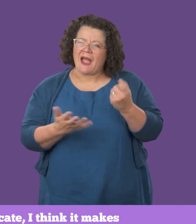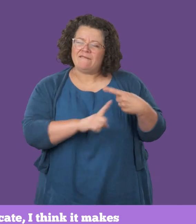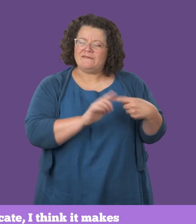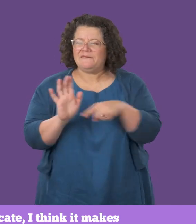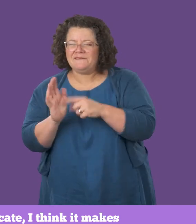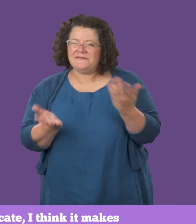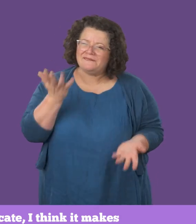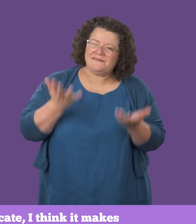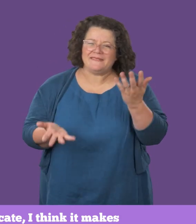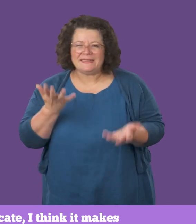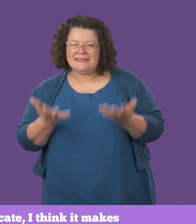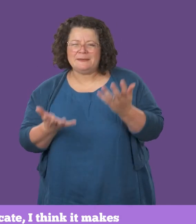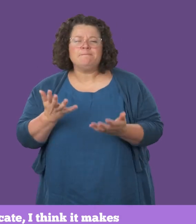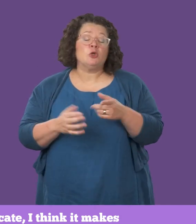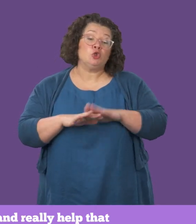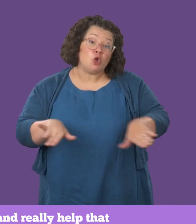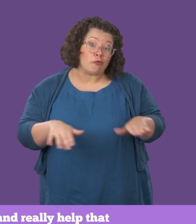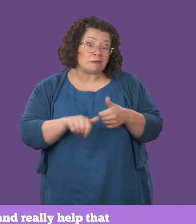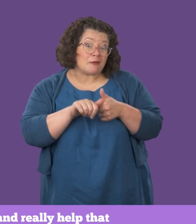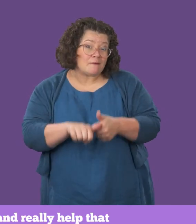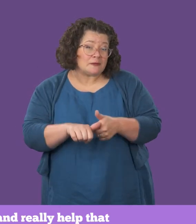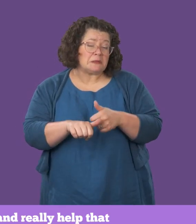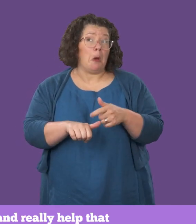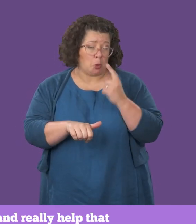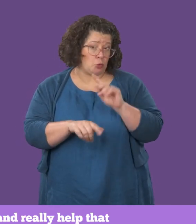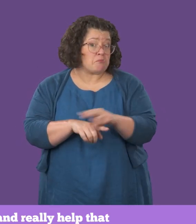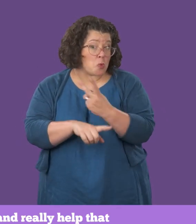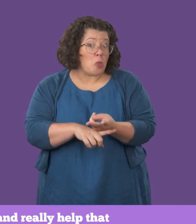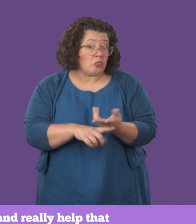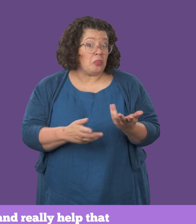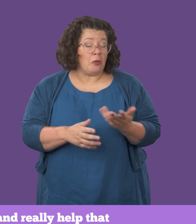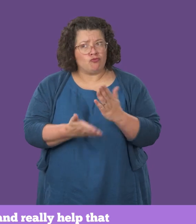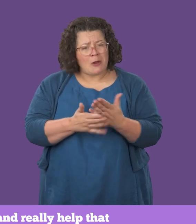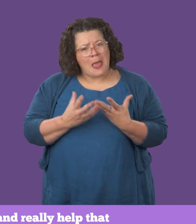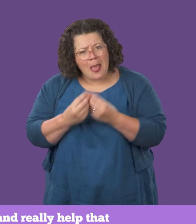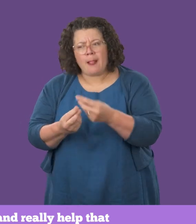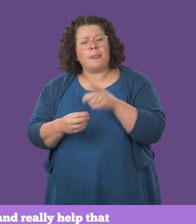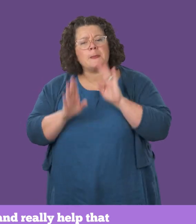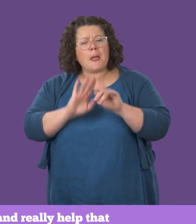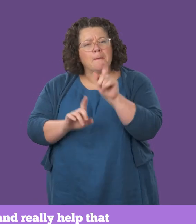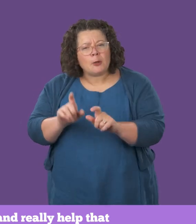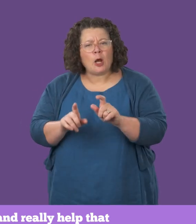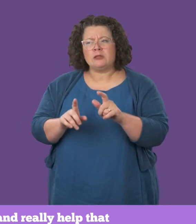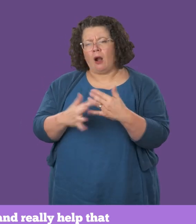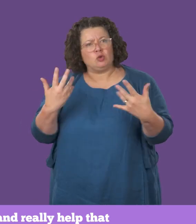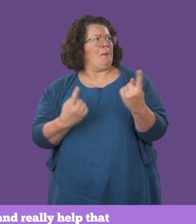makes sense if they're Care Act trained, because then they can do both and really help that young person avoid